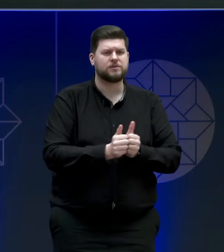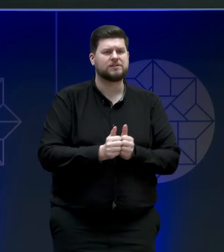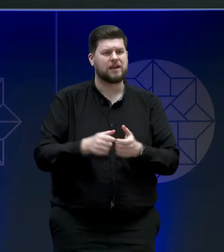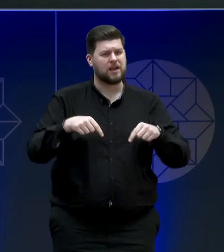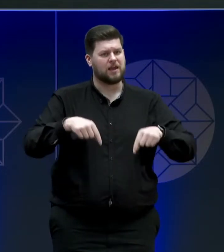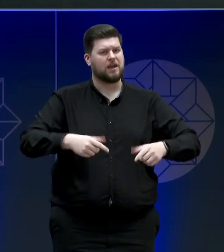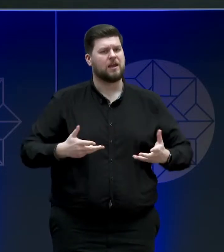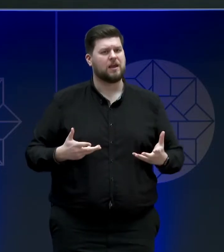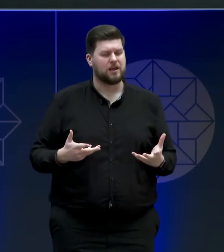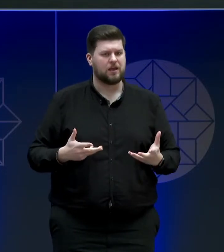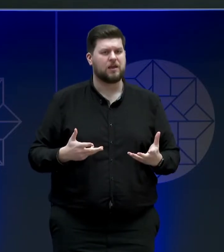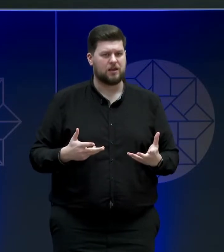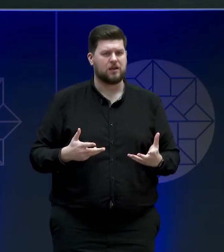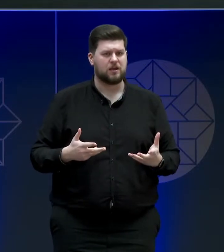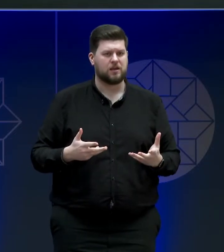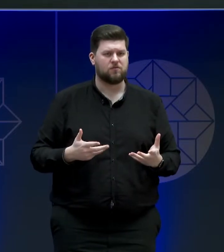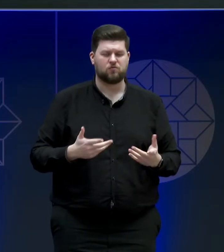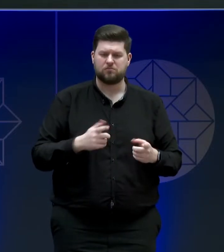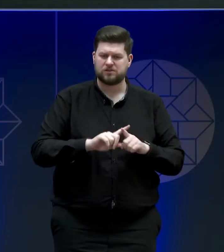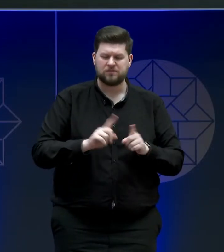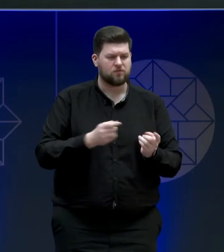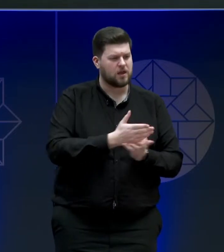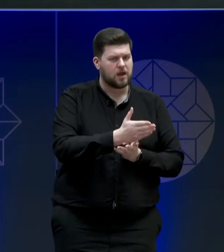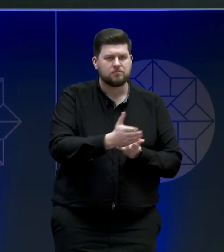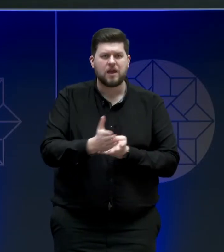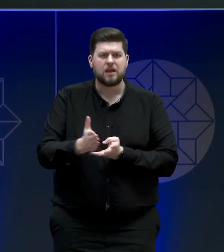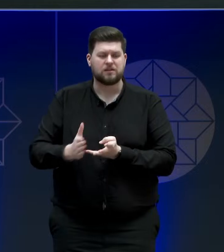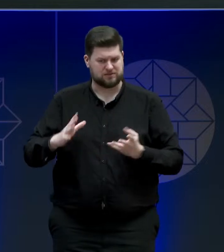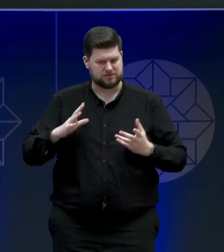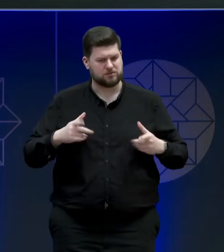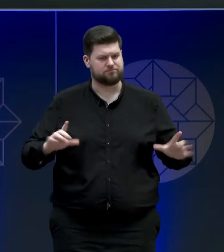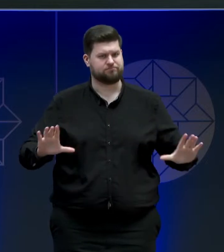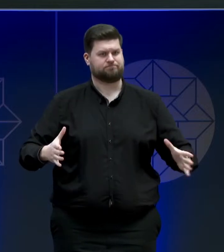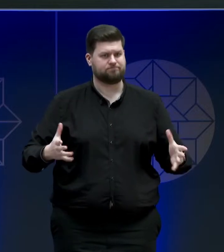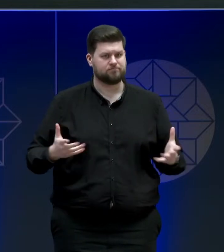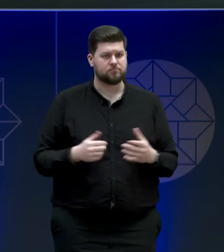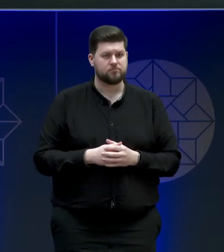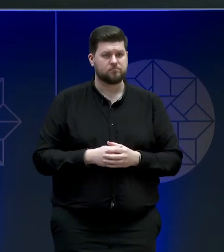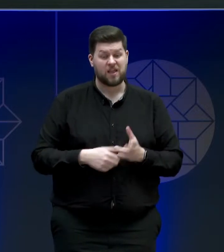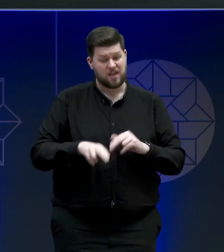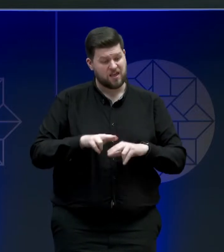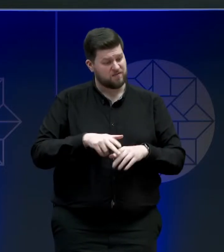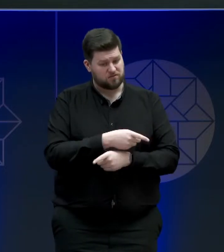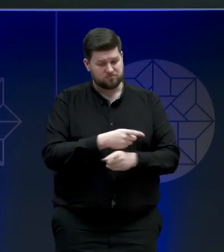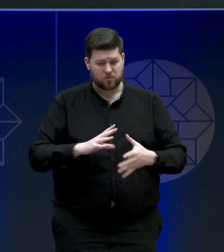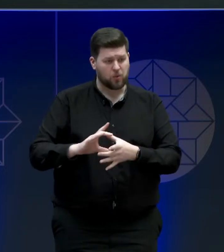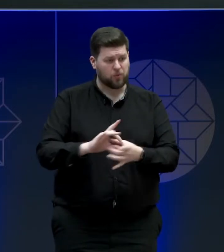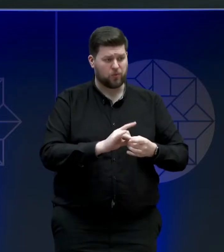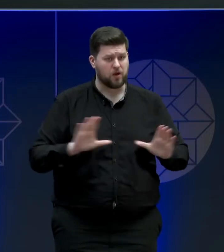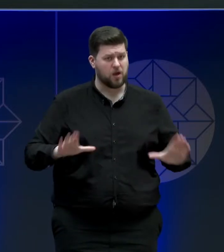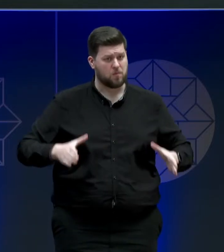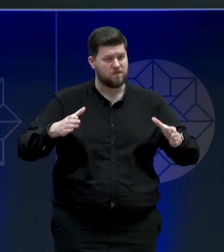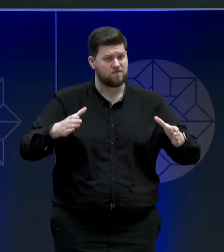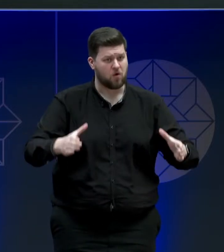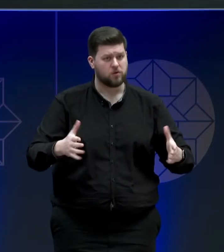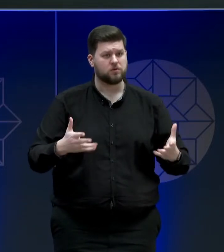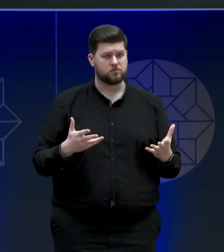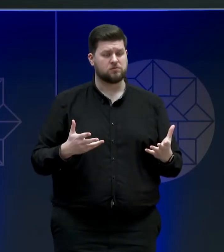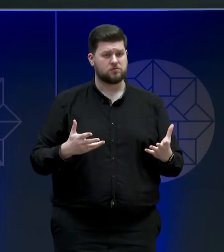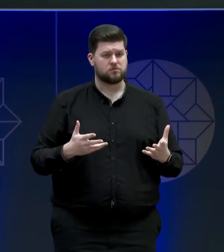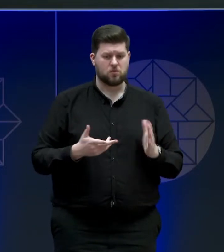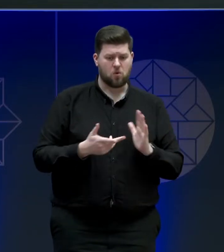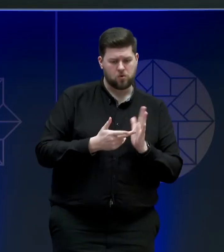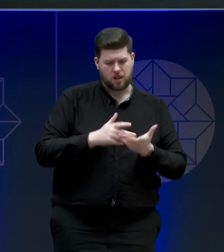contributions of the health and social care system. If we mobilise all of that in an orderly